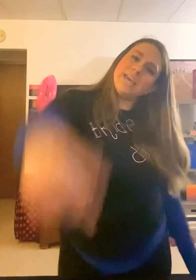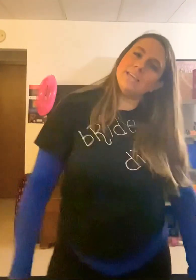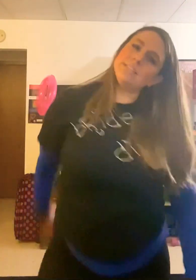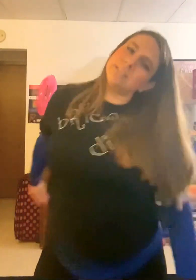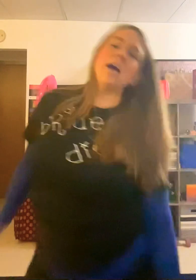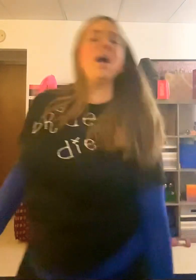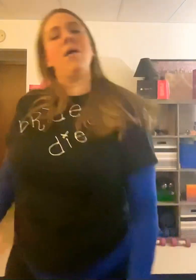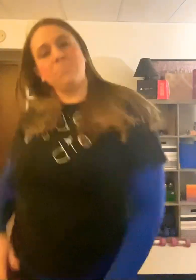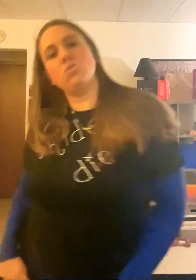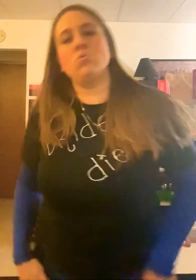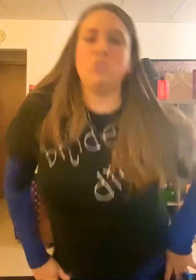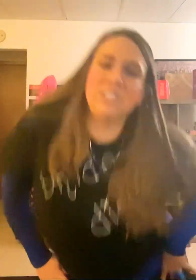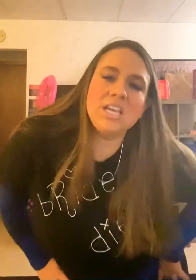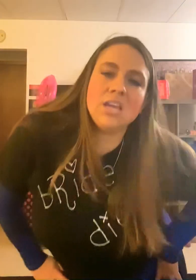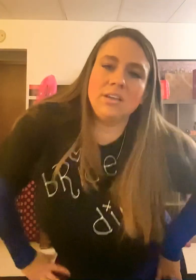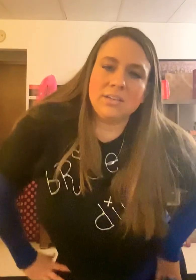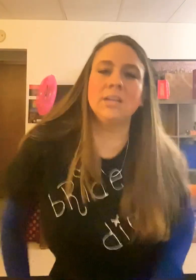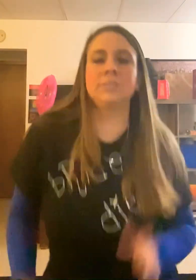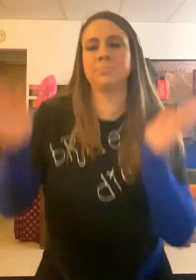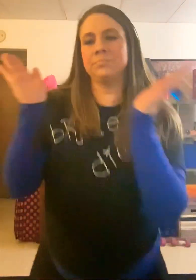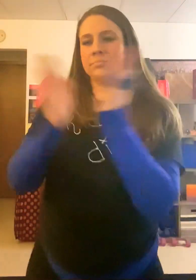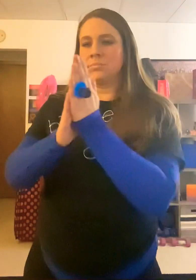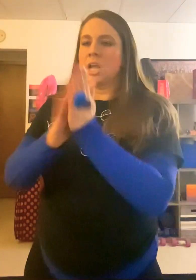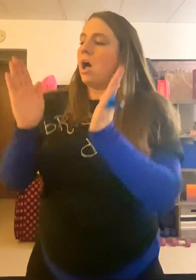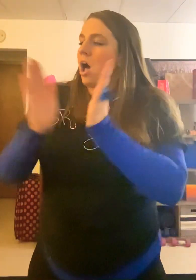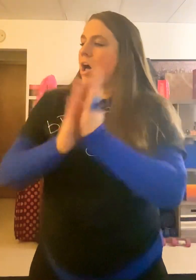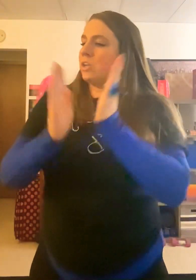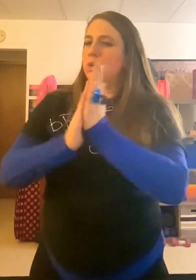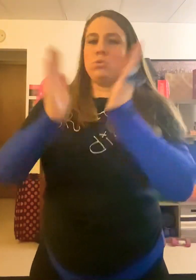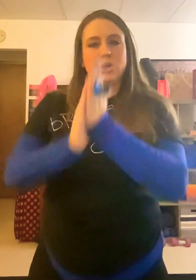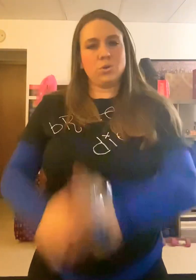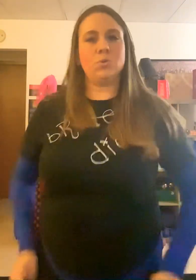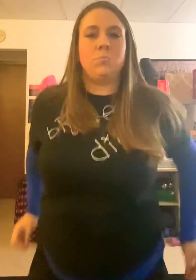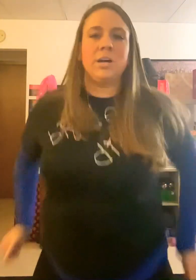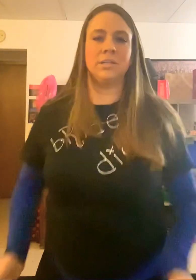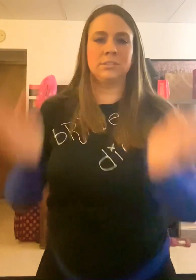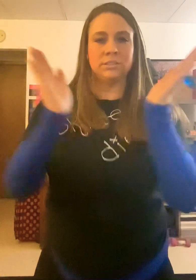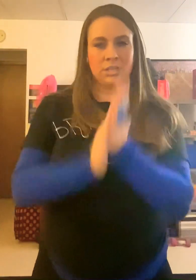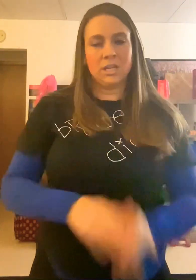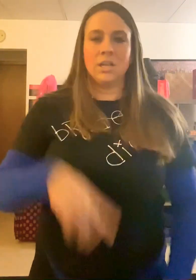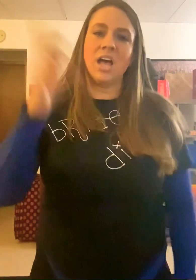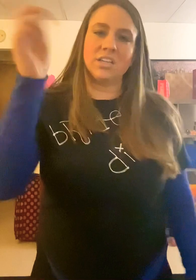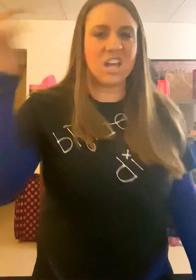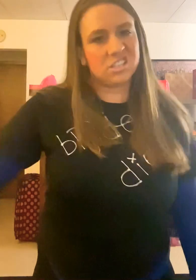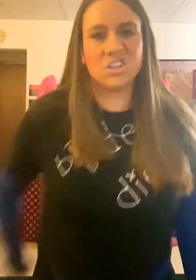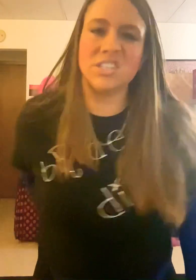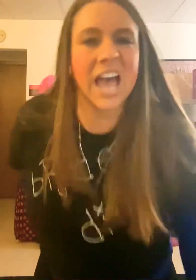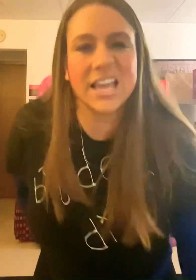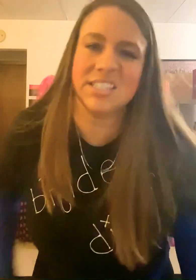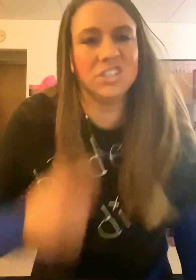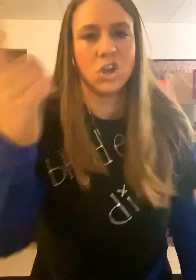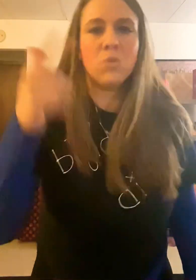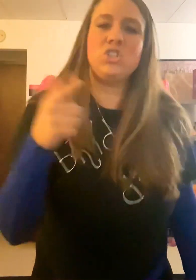his music on YouTube. Cause Lil Sassy told you